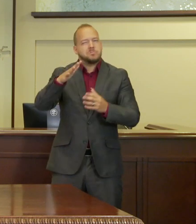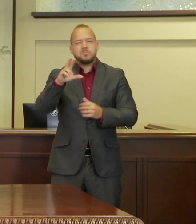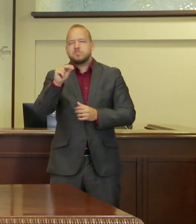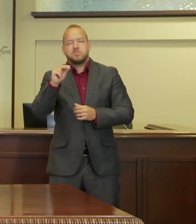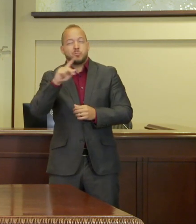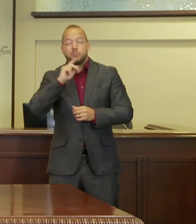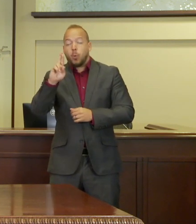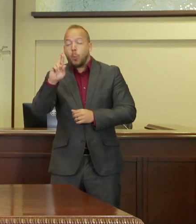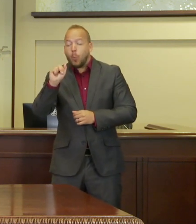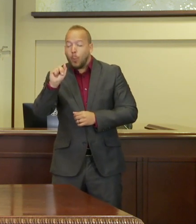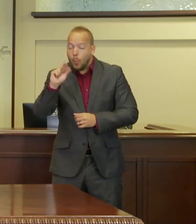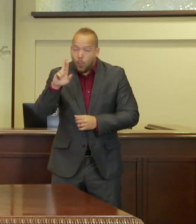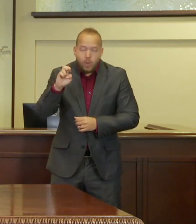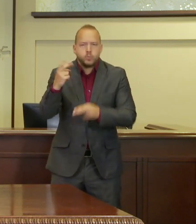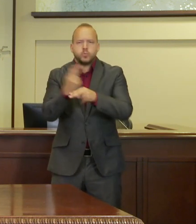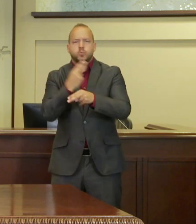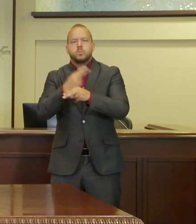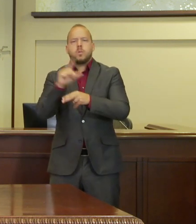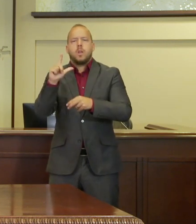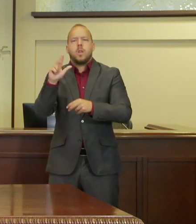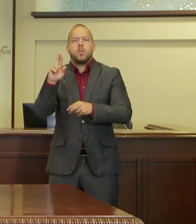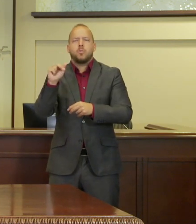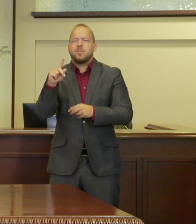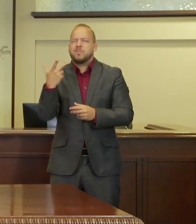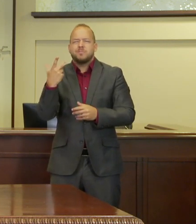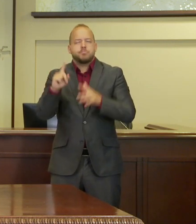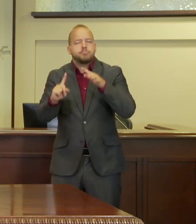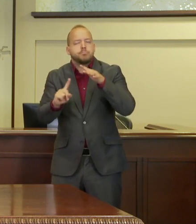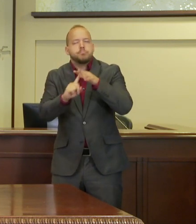we haven't always found it to be effective,